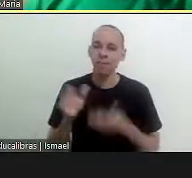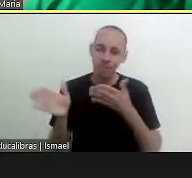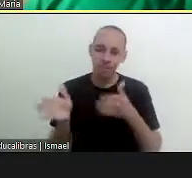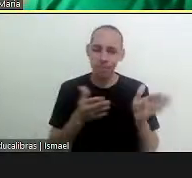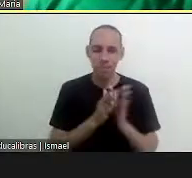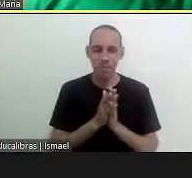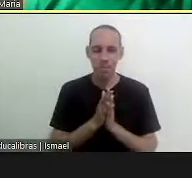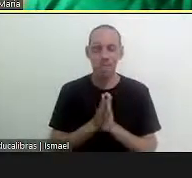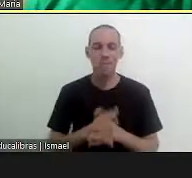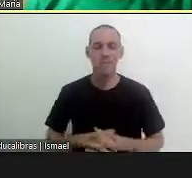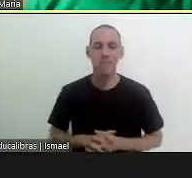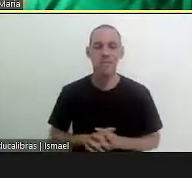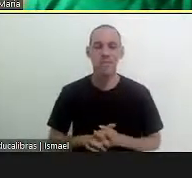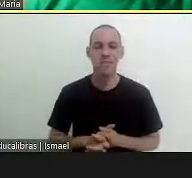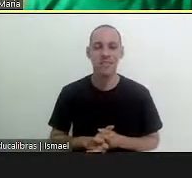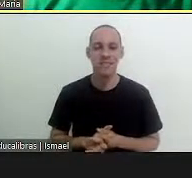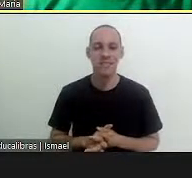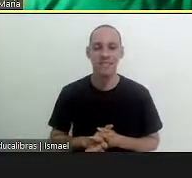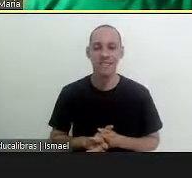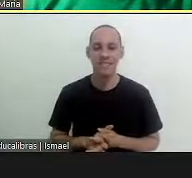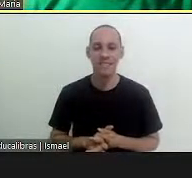associations next please